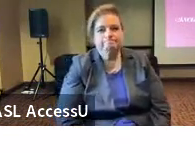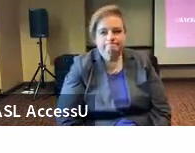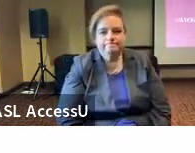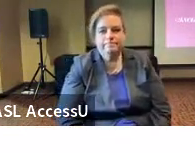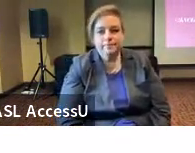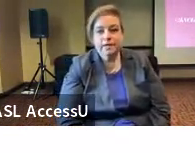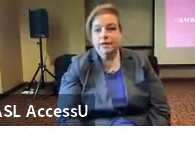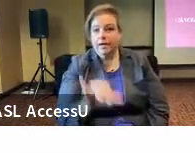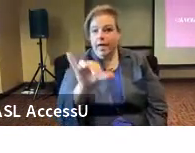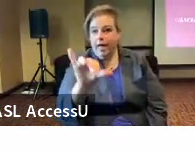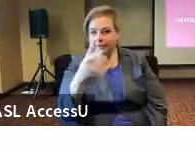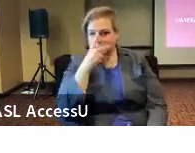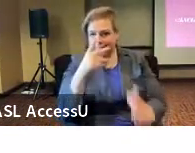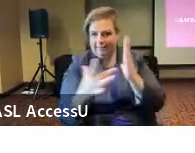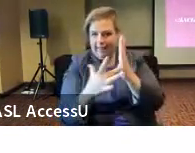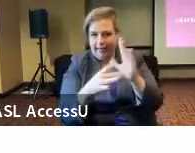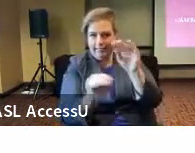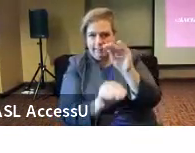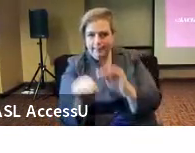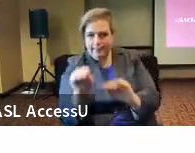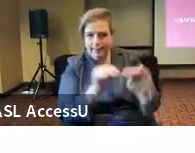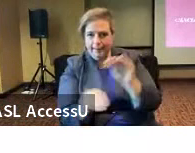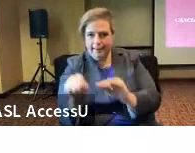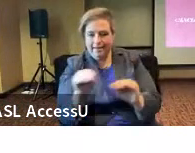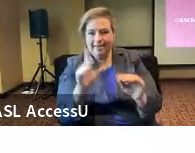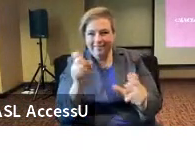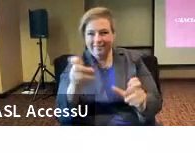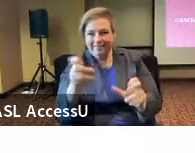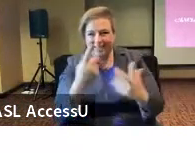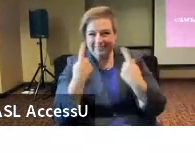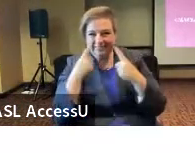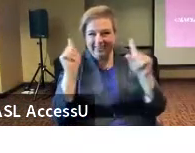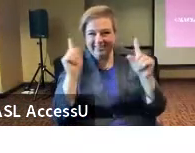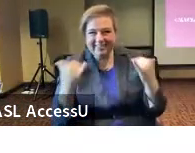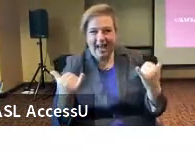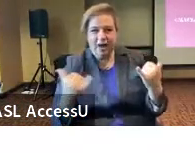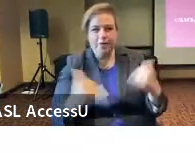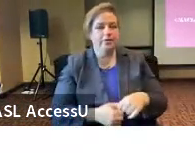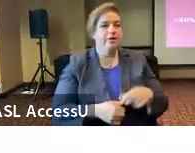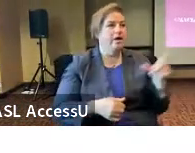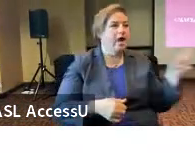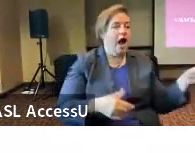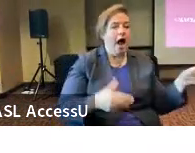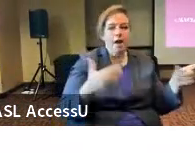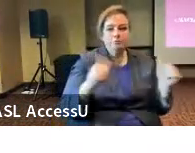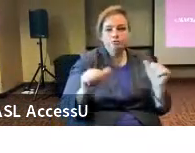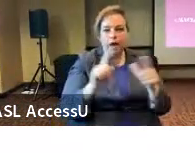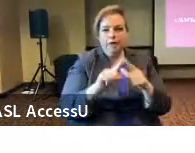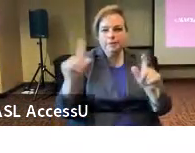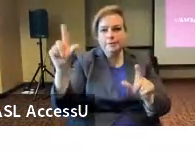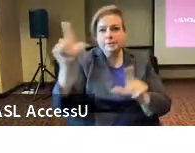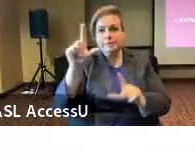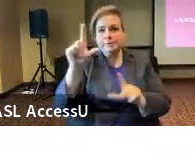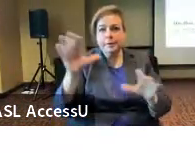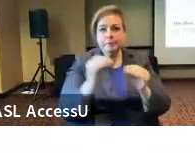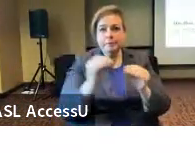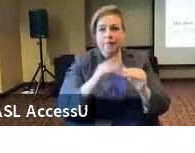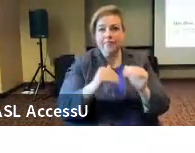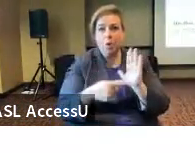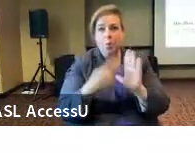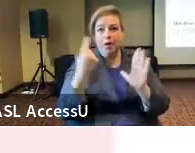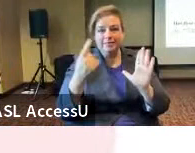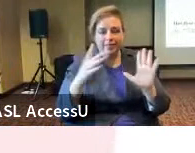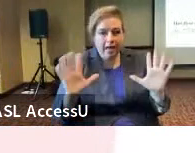Okay, so yeah, we've got to get our technology in sync here. I'm trying to handle more than one thing at once.